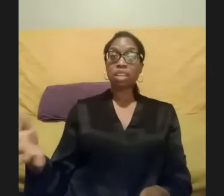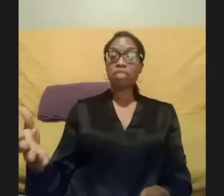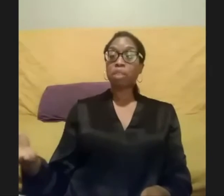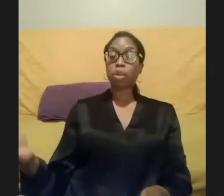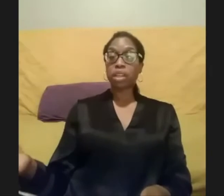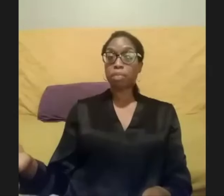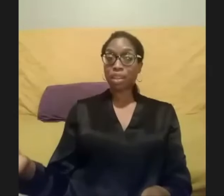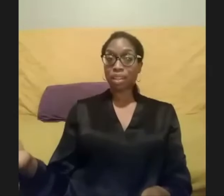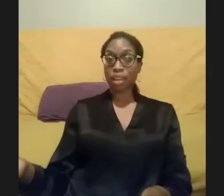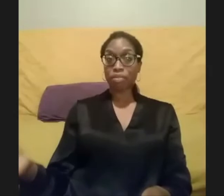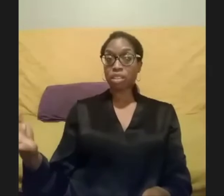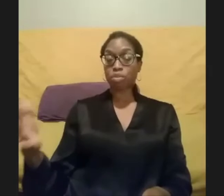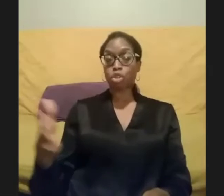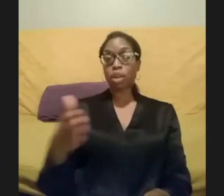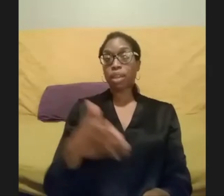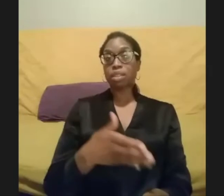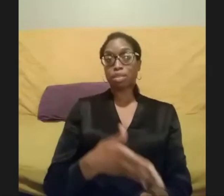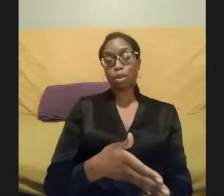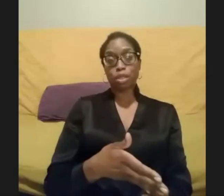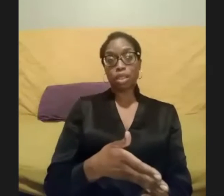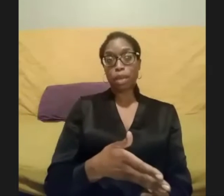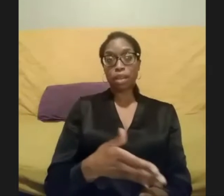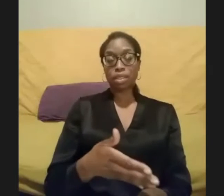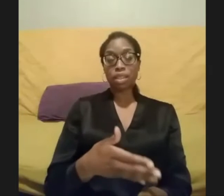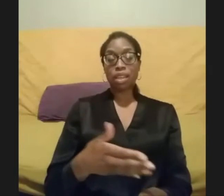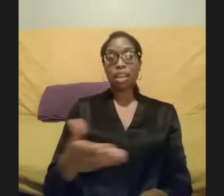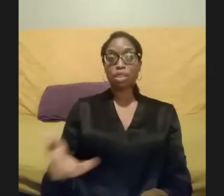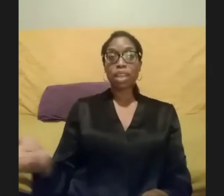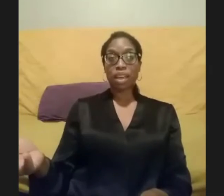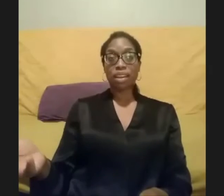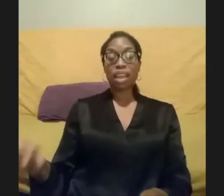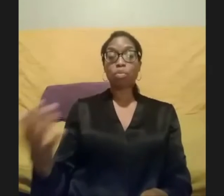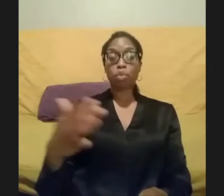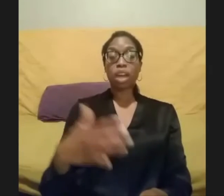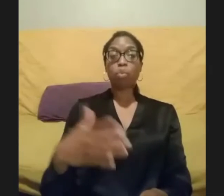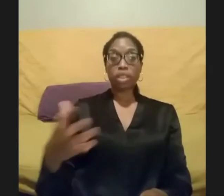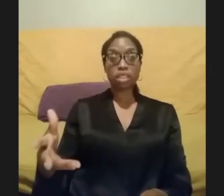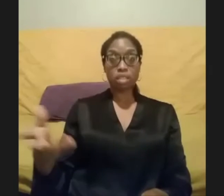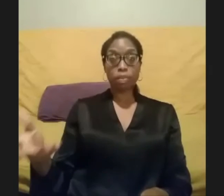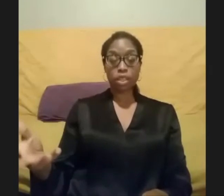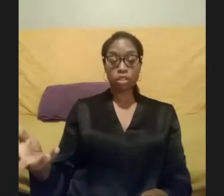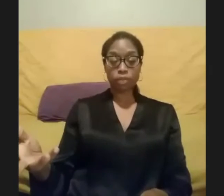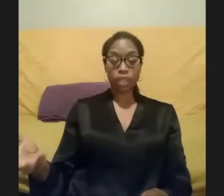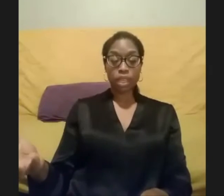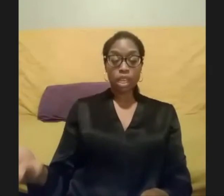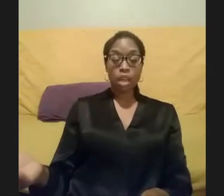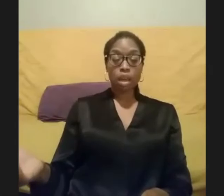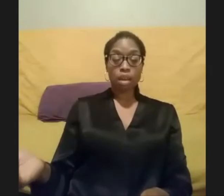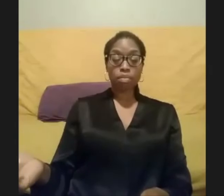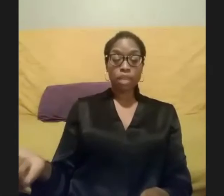a more independent life. You're trying to get to as close to independence as you can and without risk to the patient. And there are